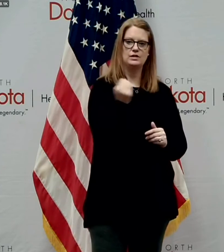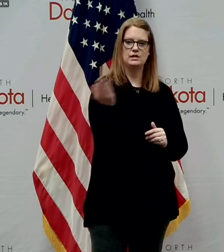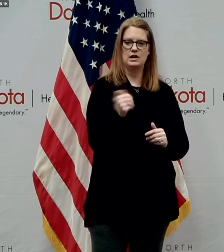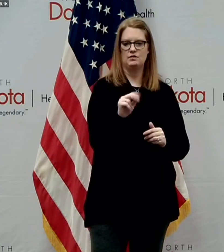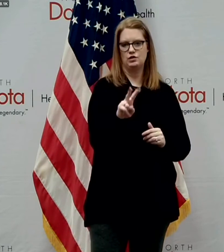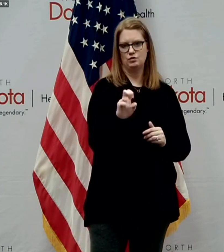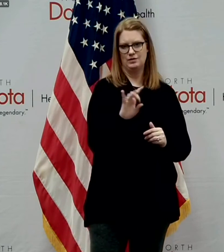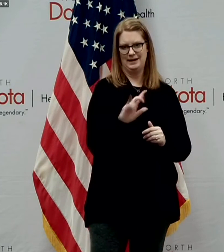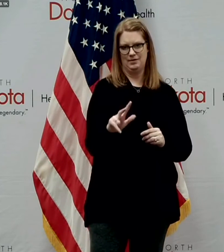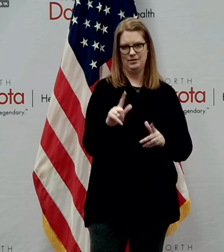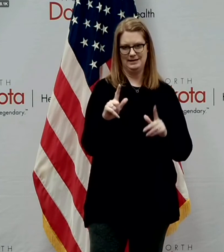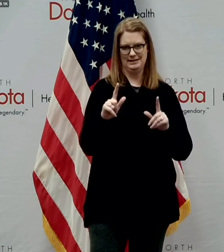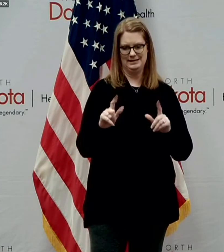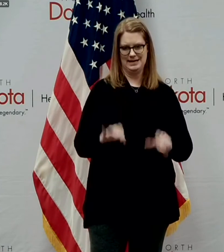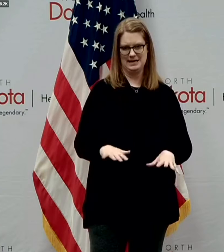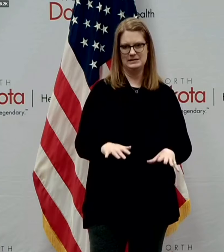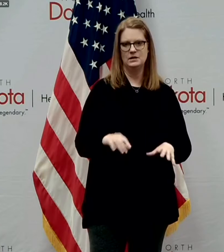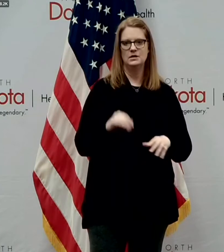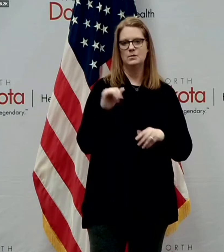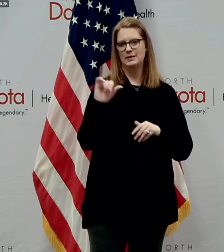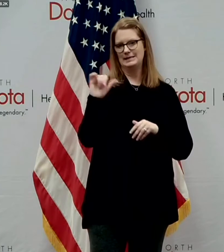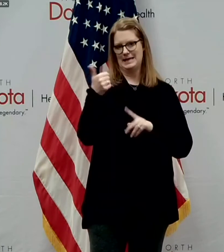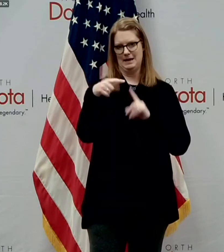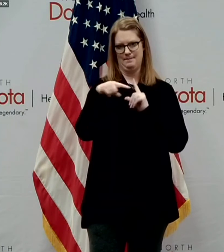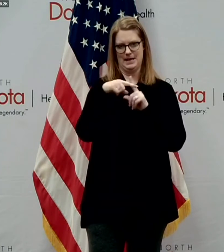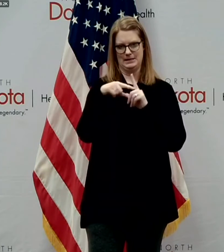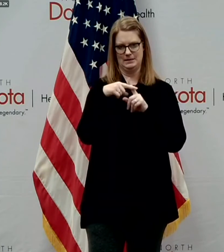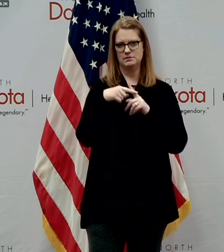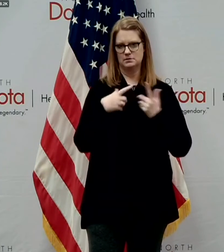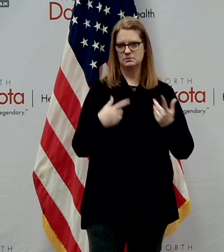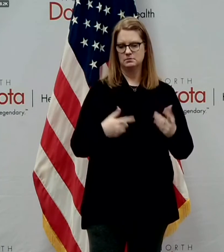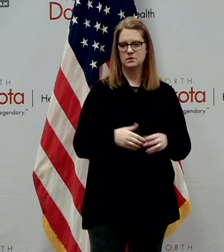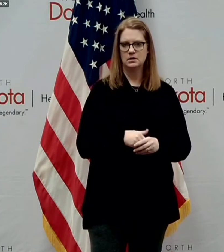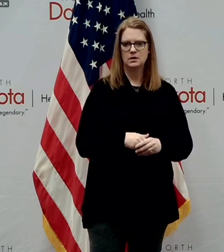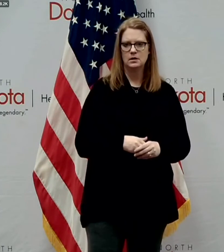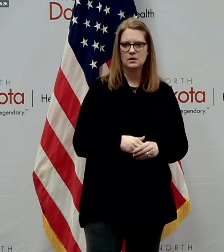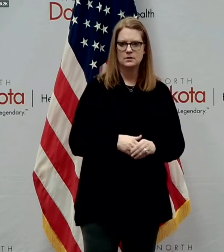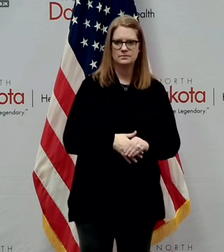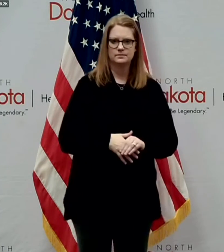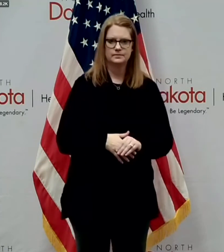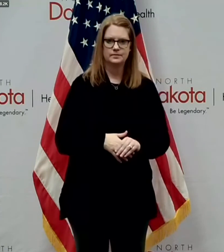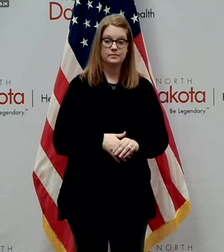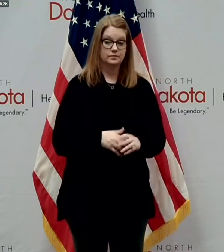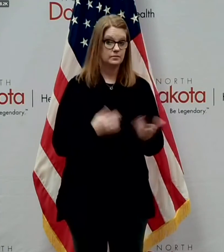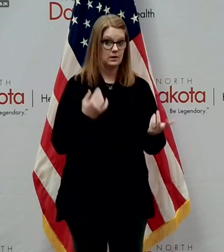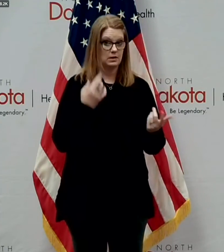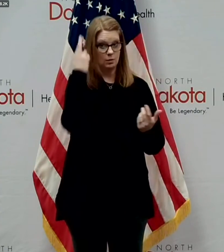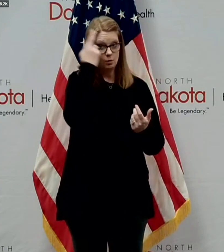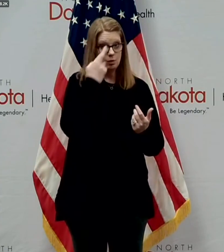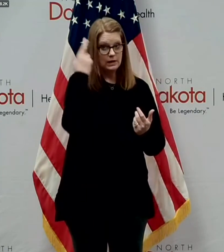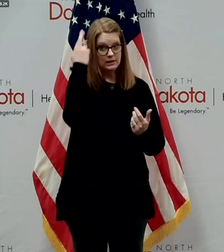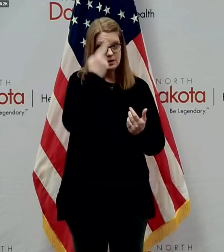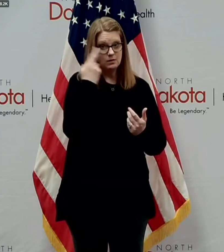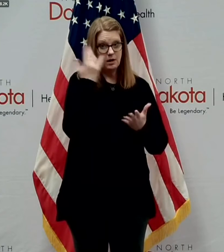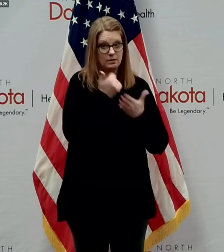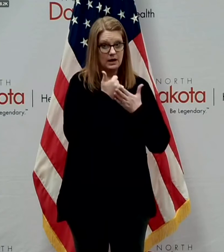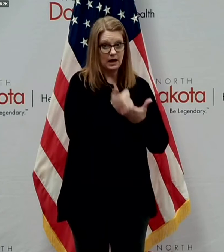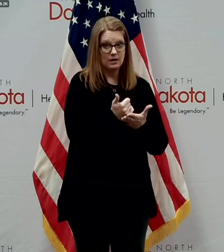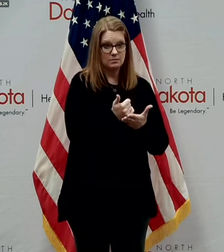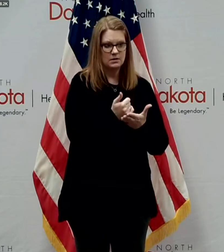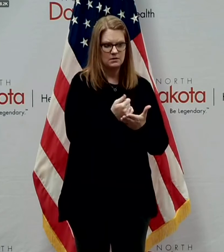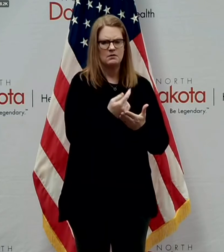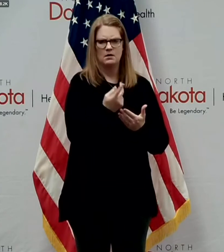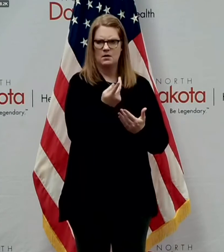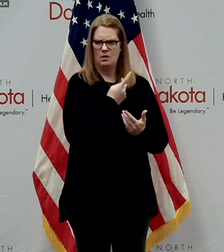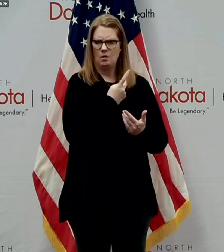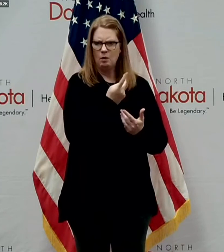tests back with the 10 positives so far. And so again, we do this because we want to stand shoulder to shoulder, ready to fight for